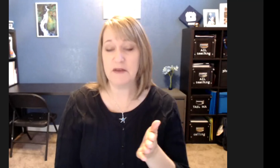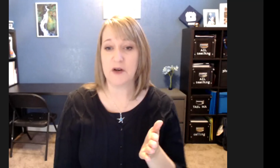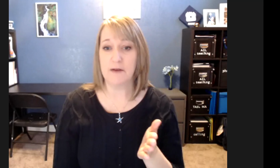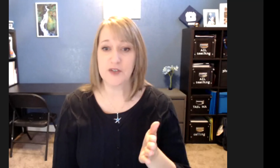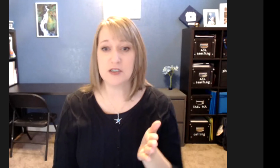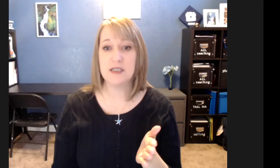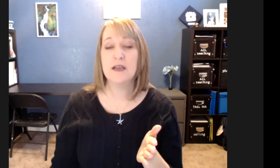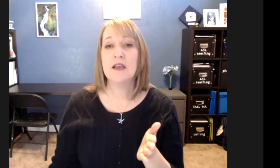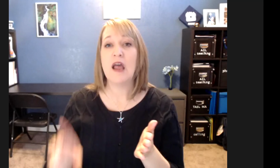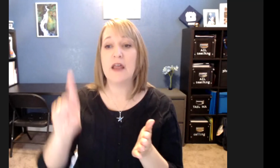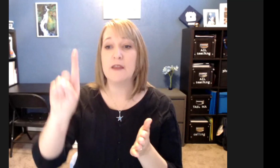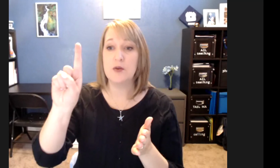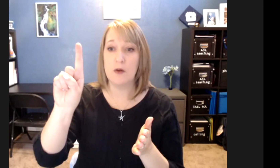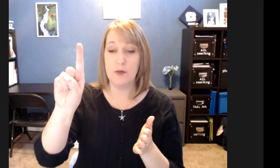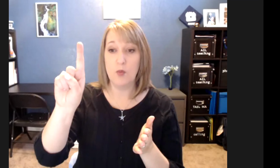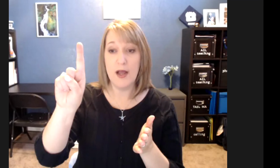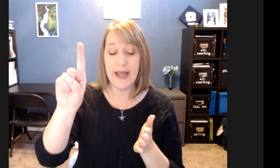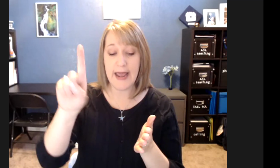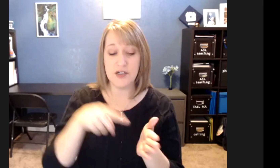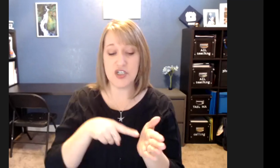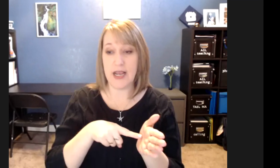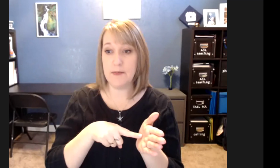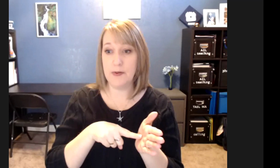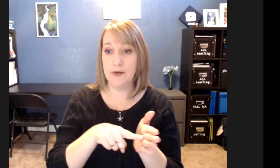for comfort. And then you want a 1 hand shape,